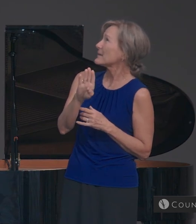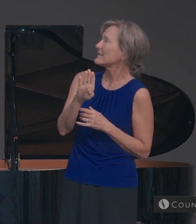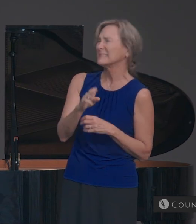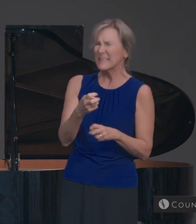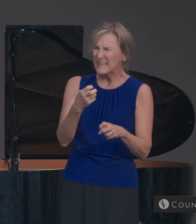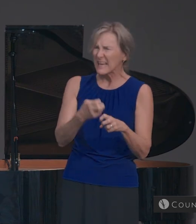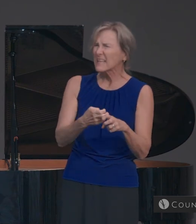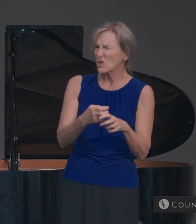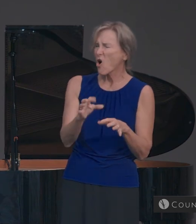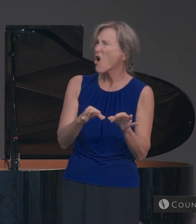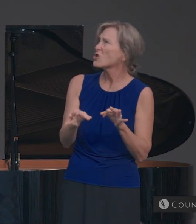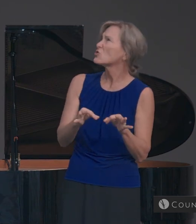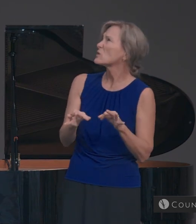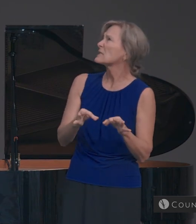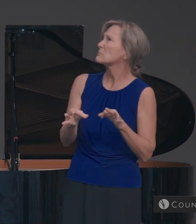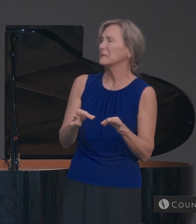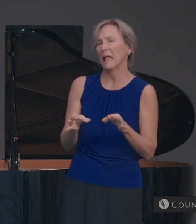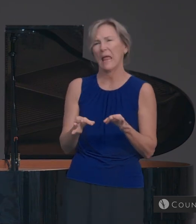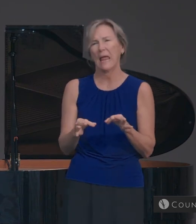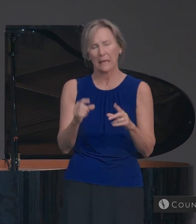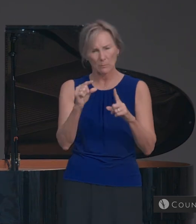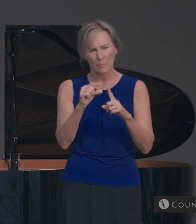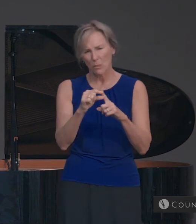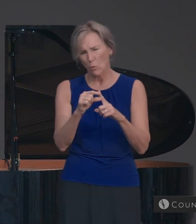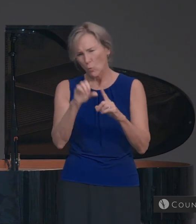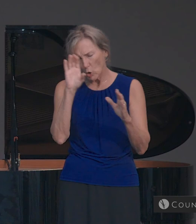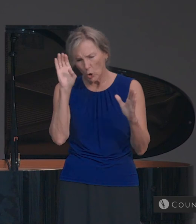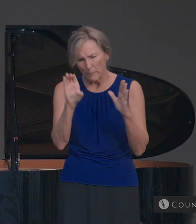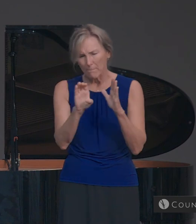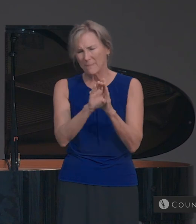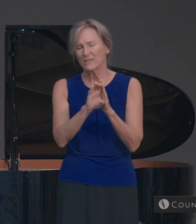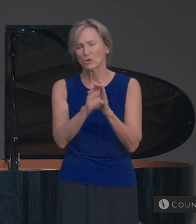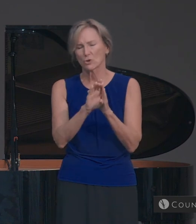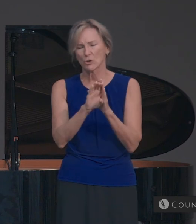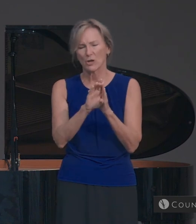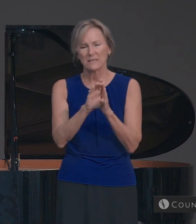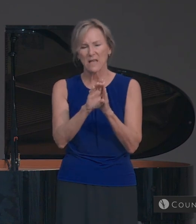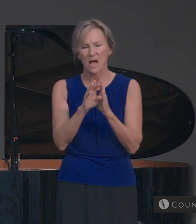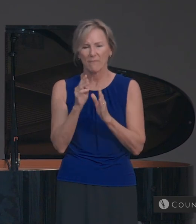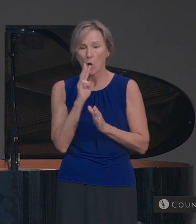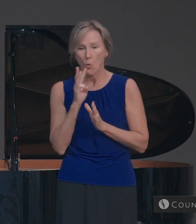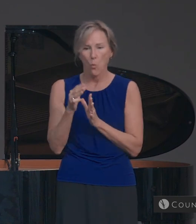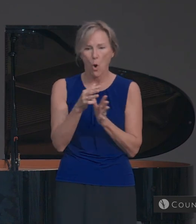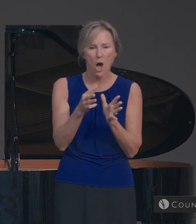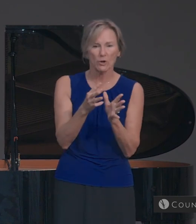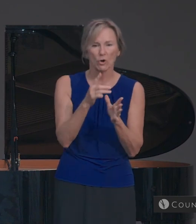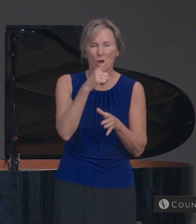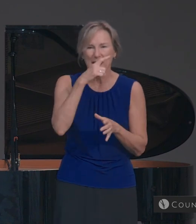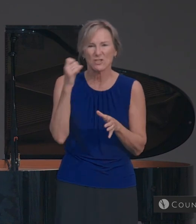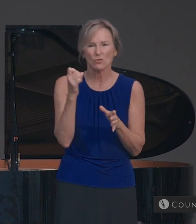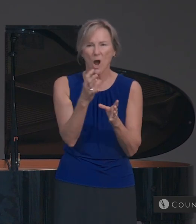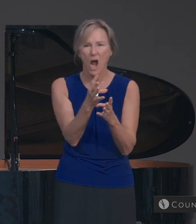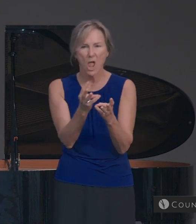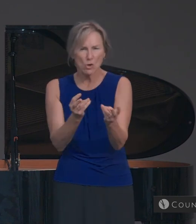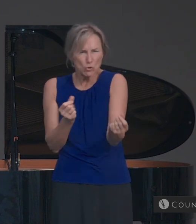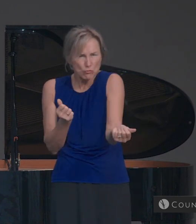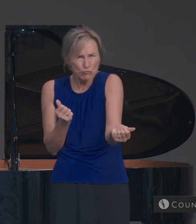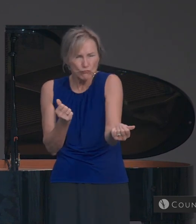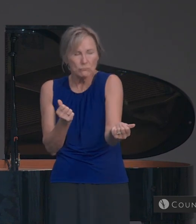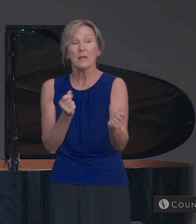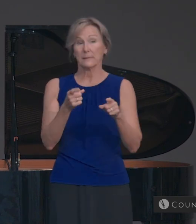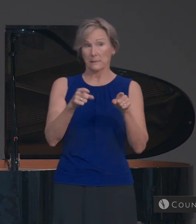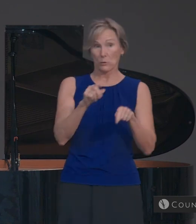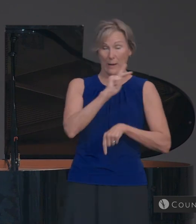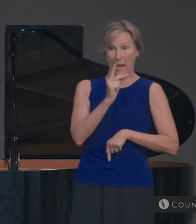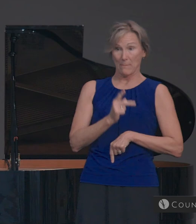very much for the word like a dried up stream, a dried up stream. So he says when the kings of Israel would come to